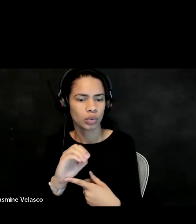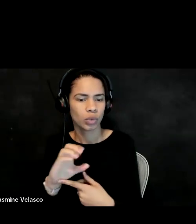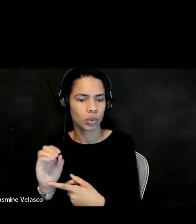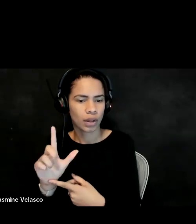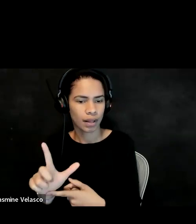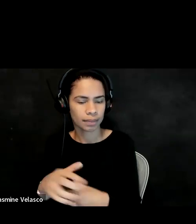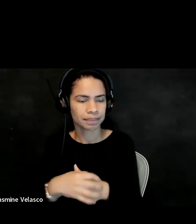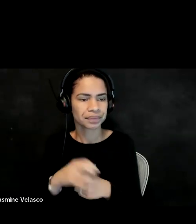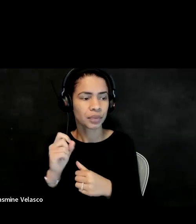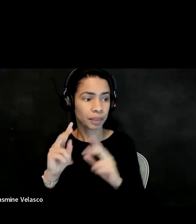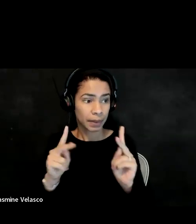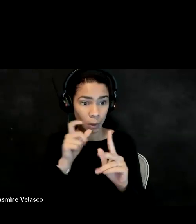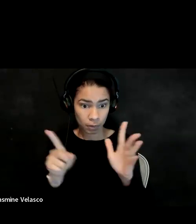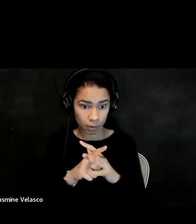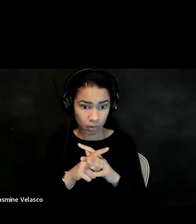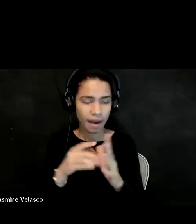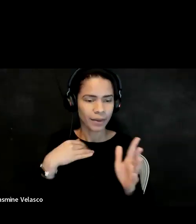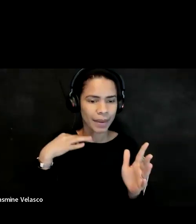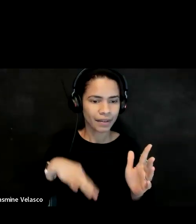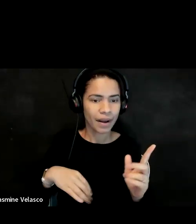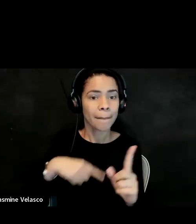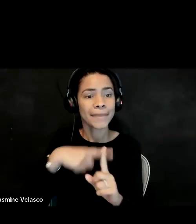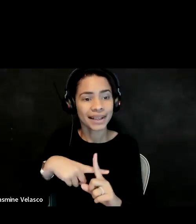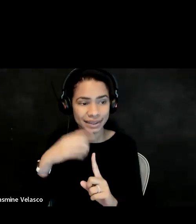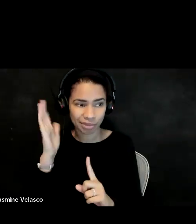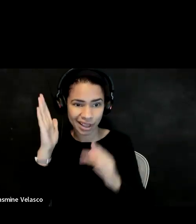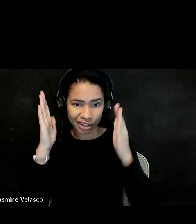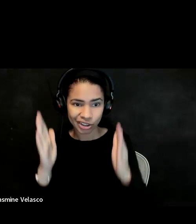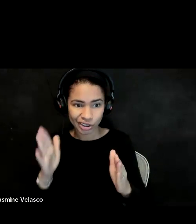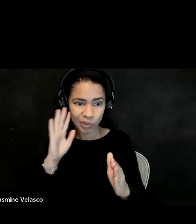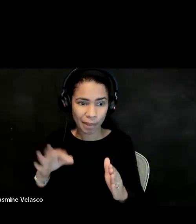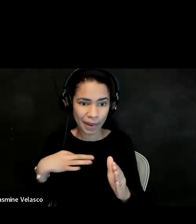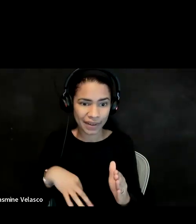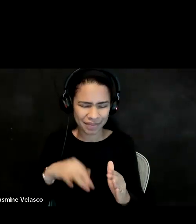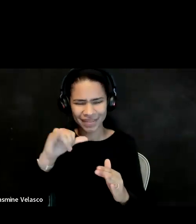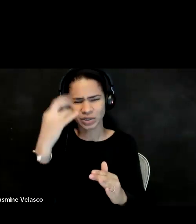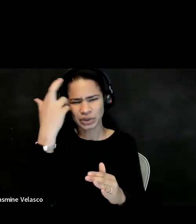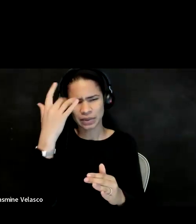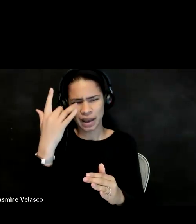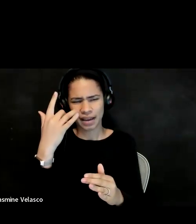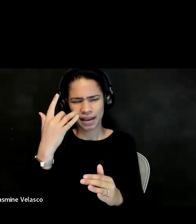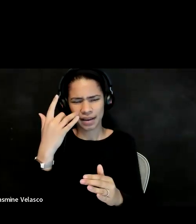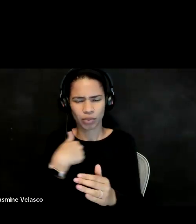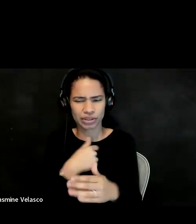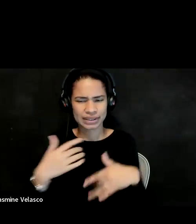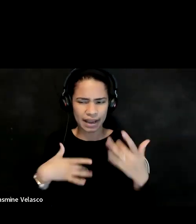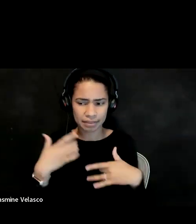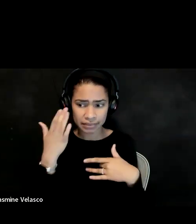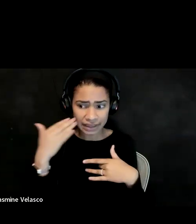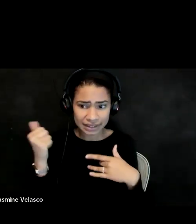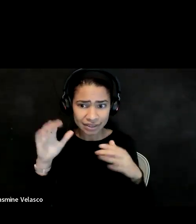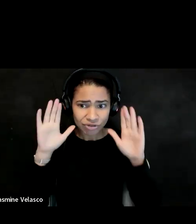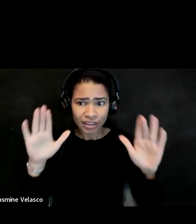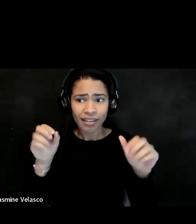get a benefit, but we also see a huge benefit for the presenters. And this is really why we get excited about it, because it's such a great opportunity for these